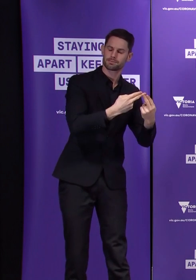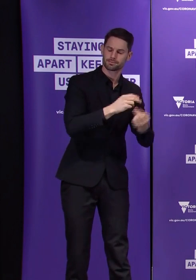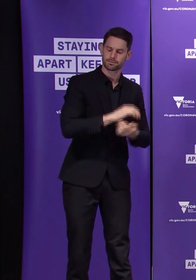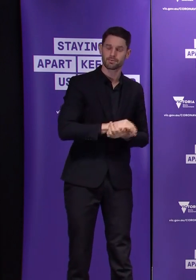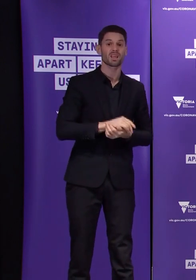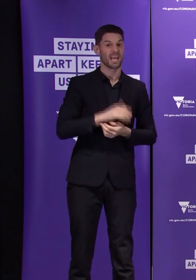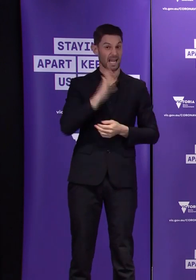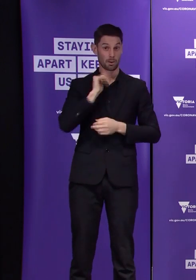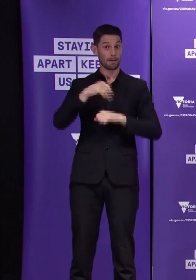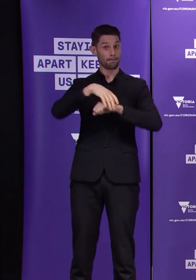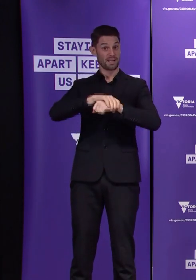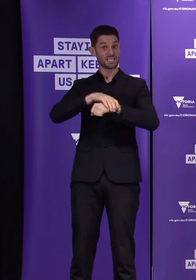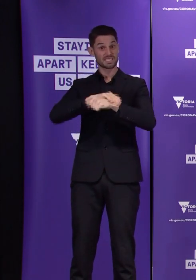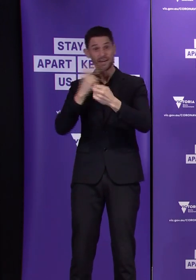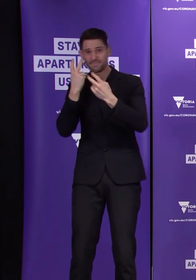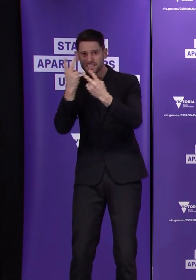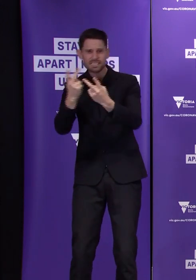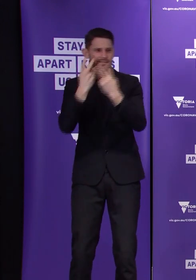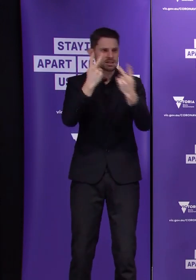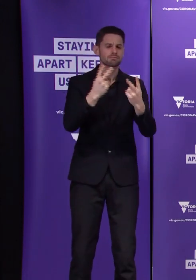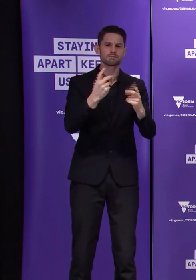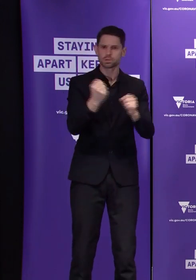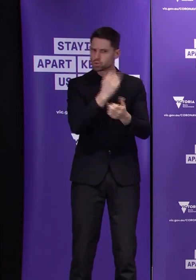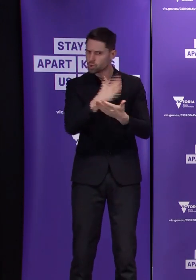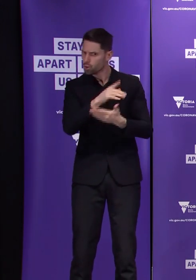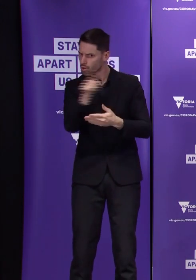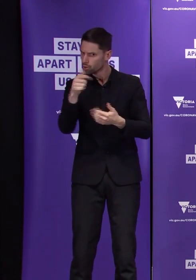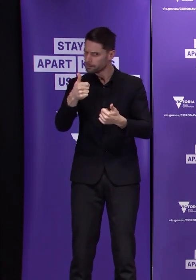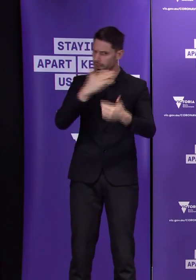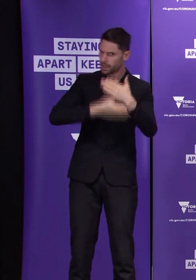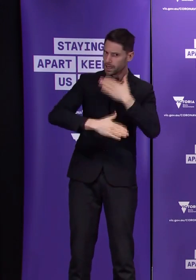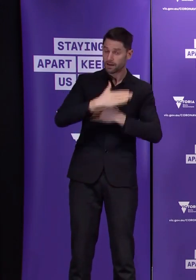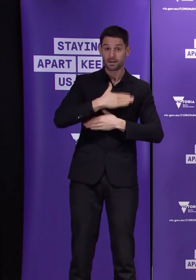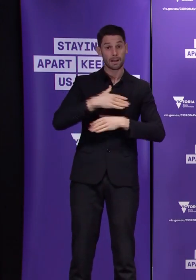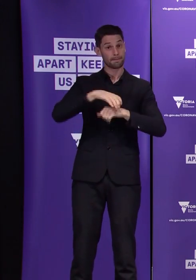compliance checks or safety checks, that police have detected